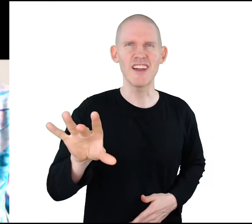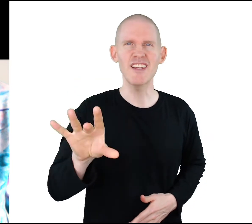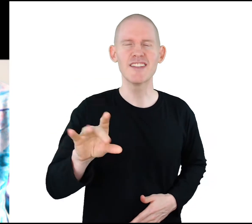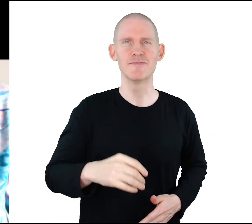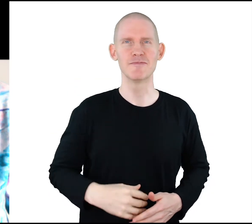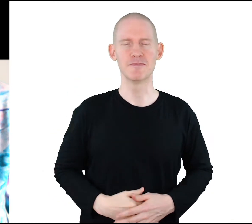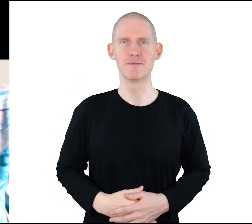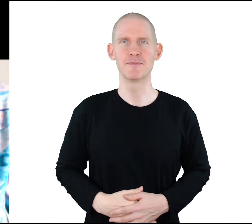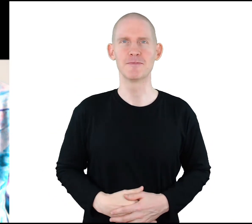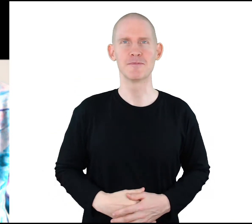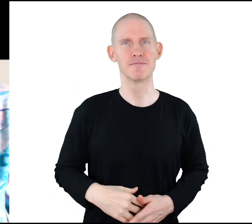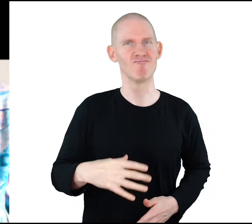Dislike.